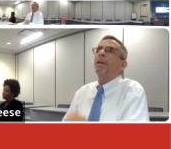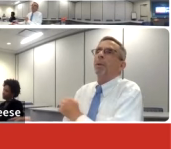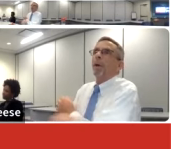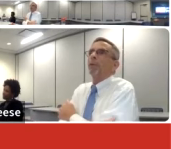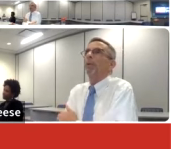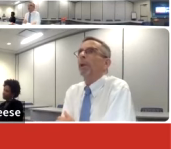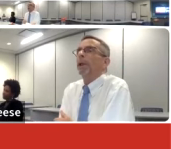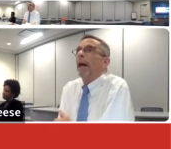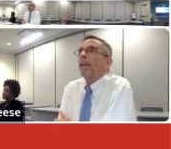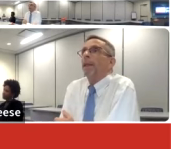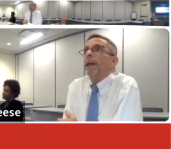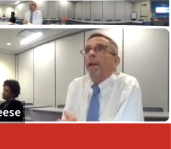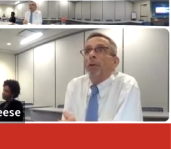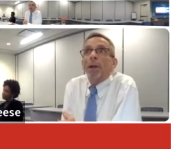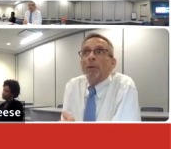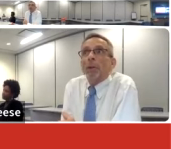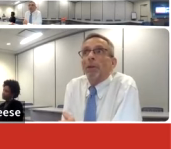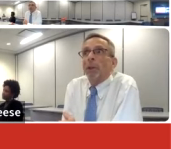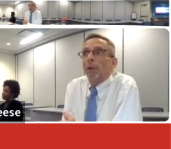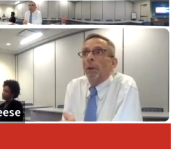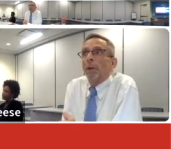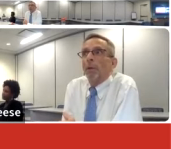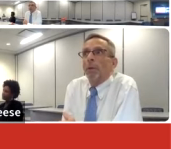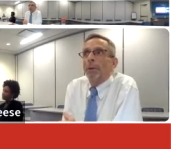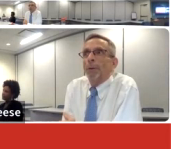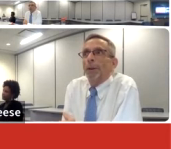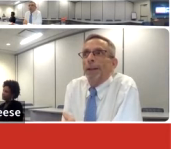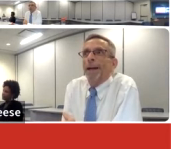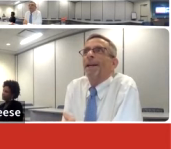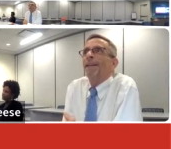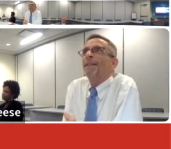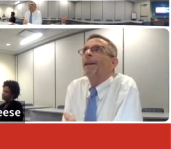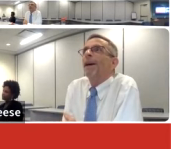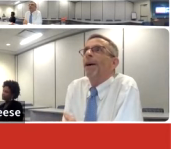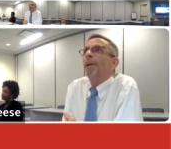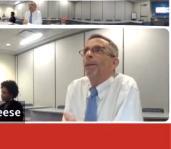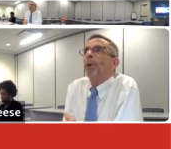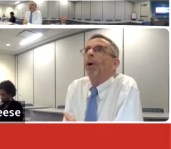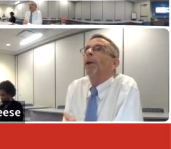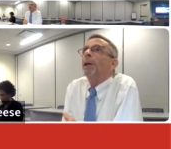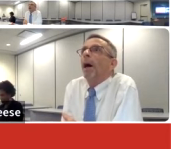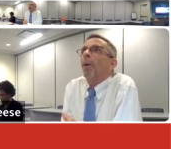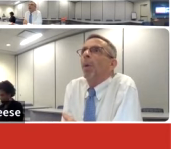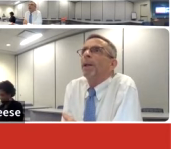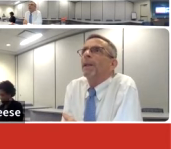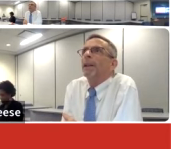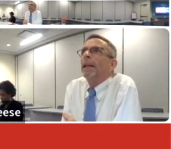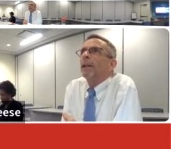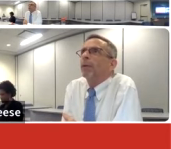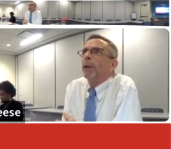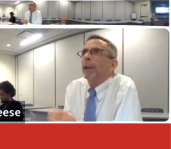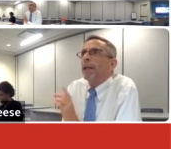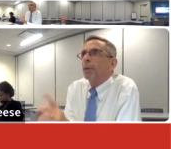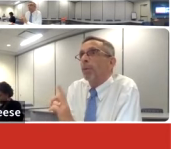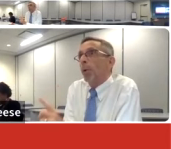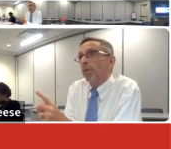Oh, and this question really, I think, if Shasta is here, is for DDS in part. What is the link